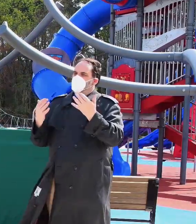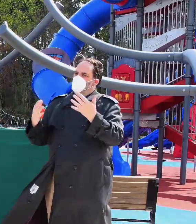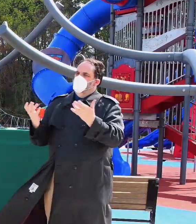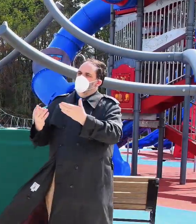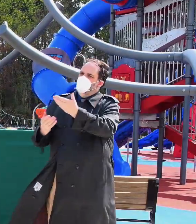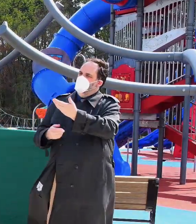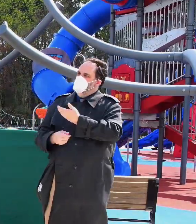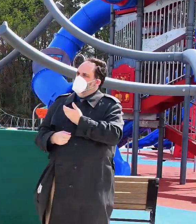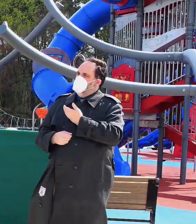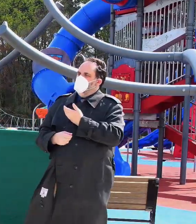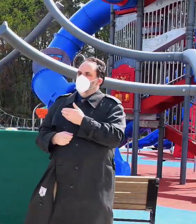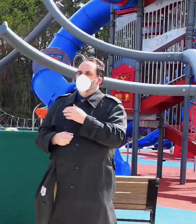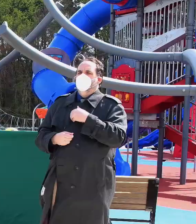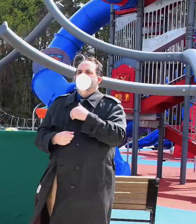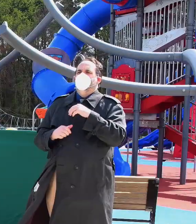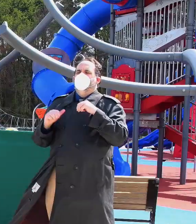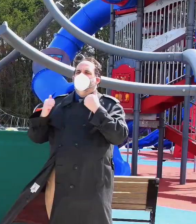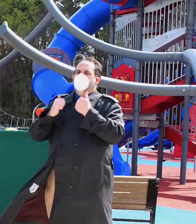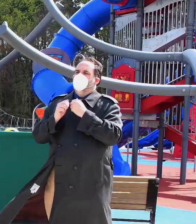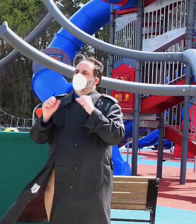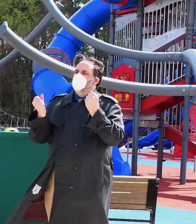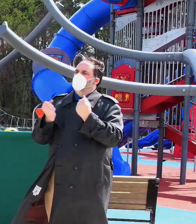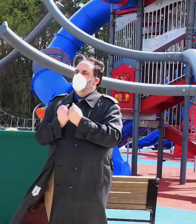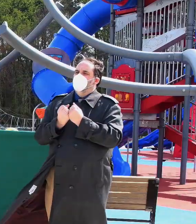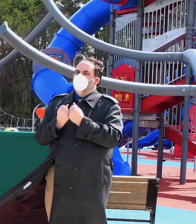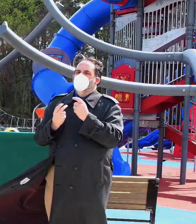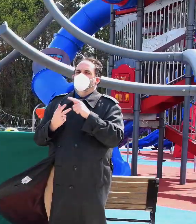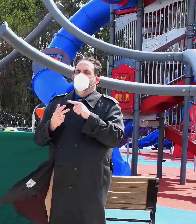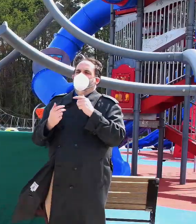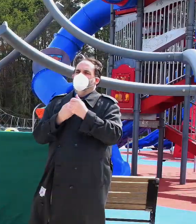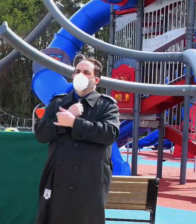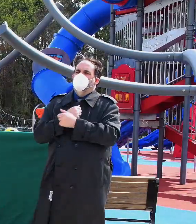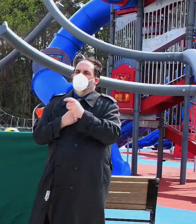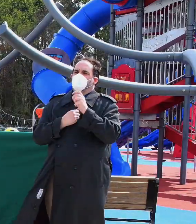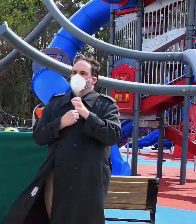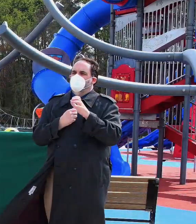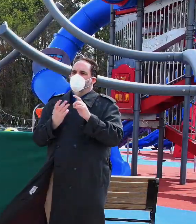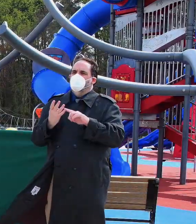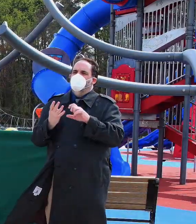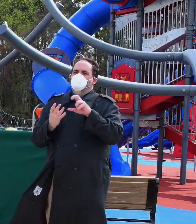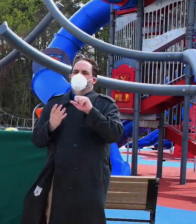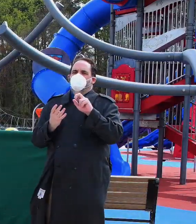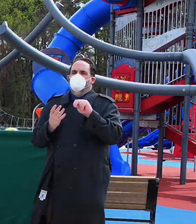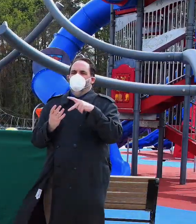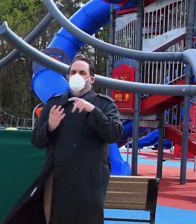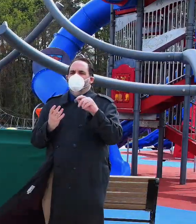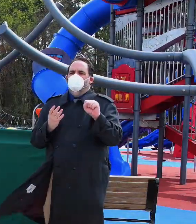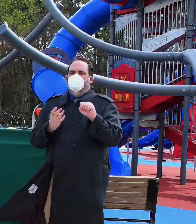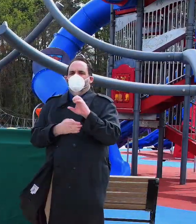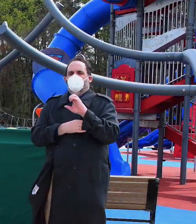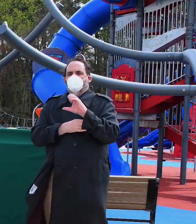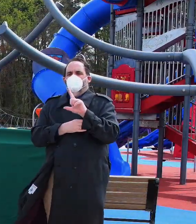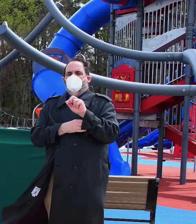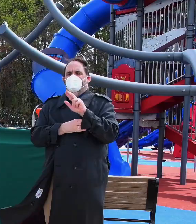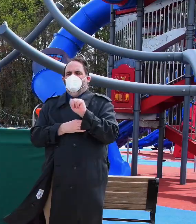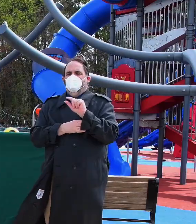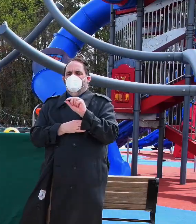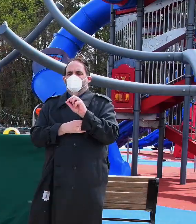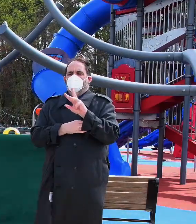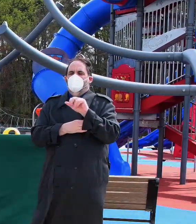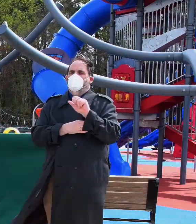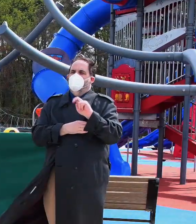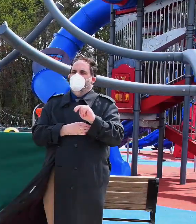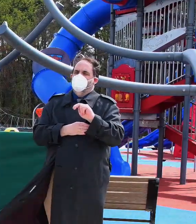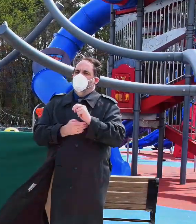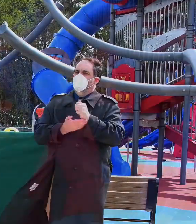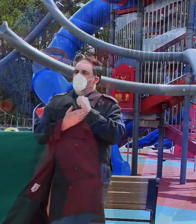to invite the Howard County Autism Society, the county executive, Susan Potts, and Claire going to help us unveil